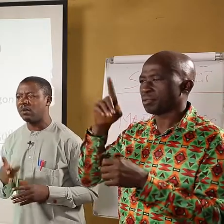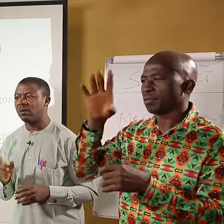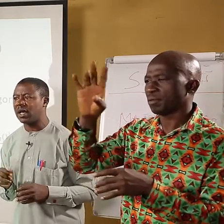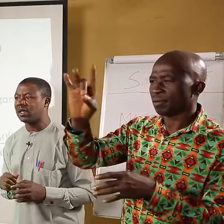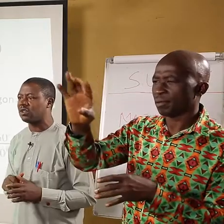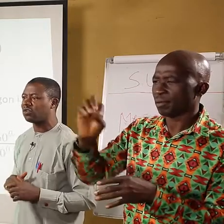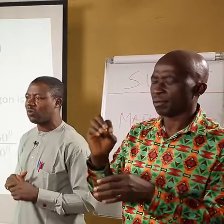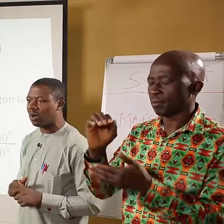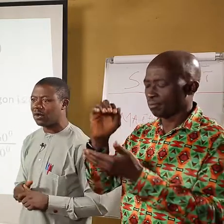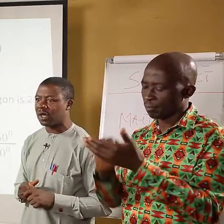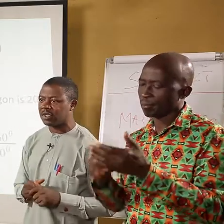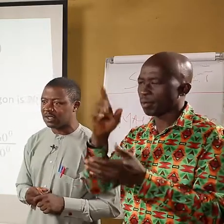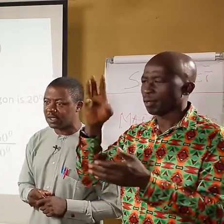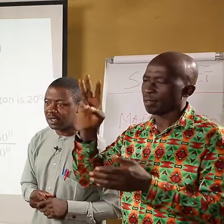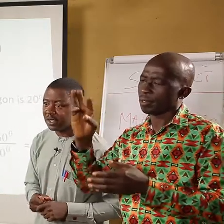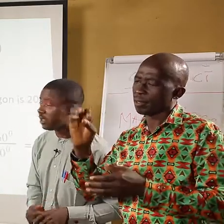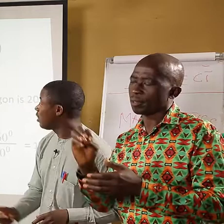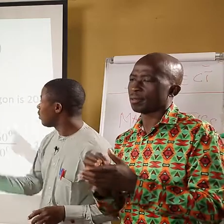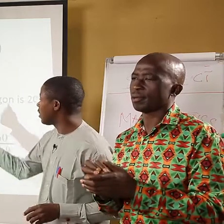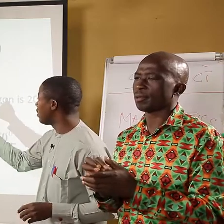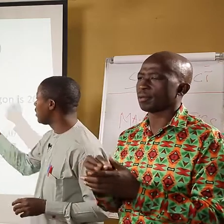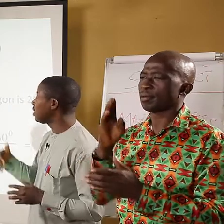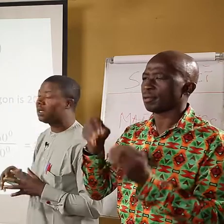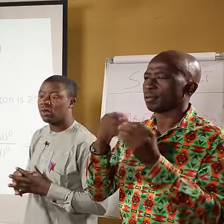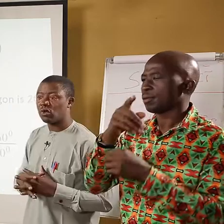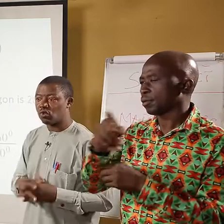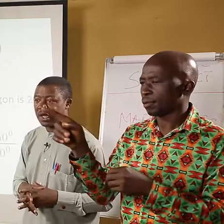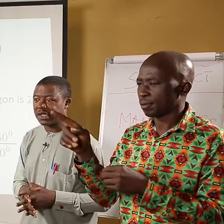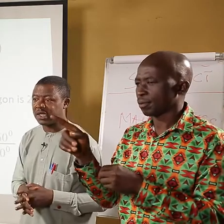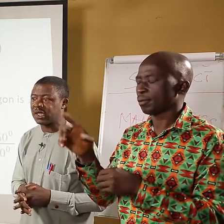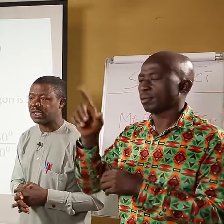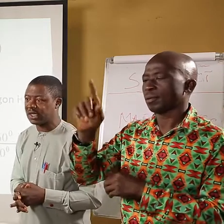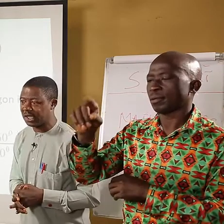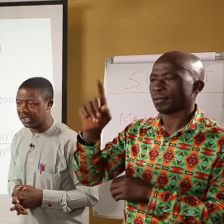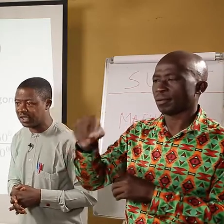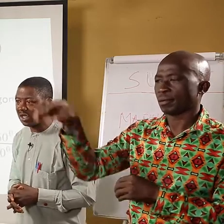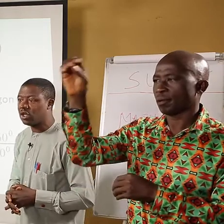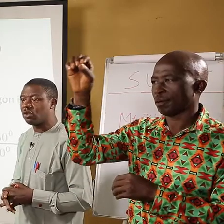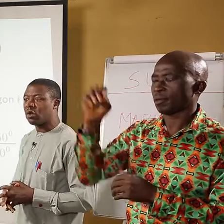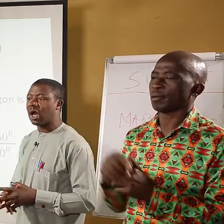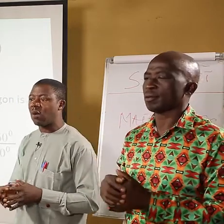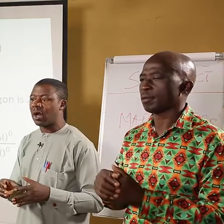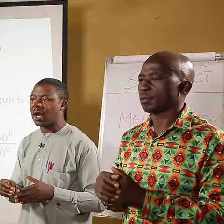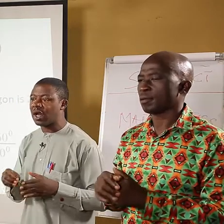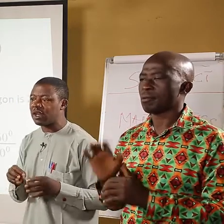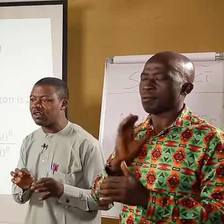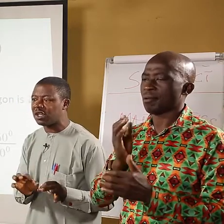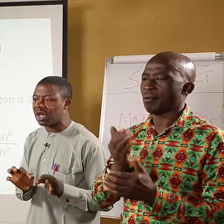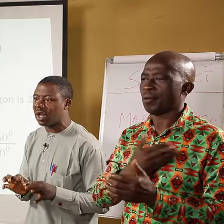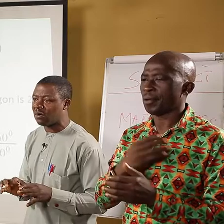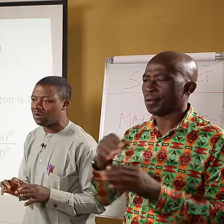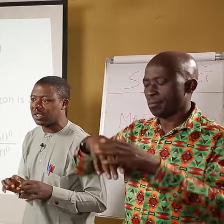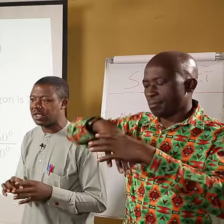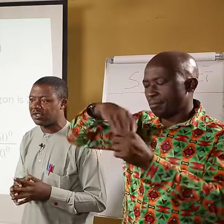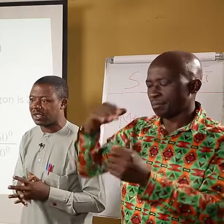degrees minus 160 degrees will give me 20 degrees. So our